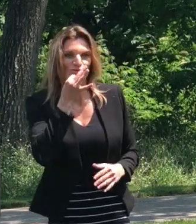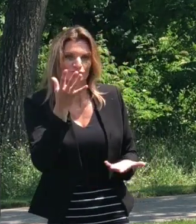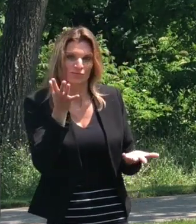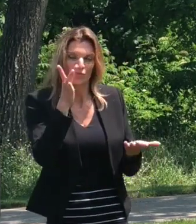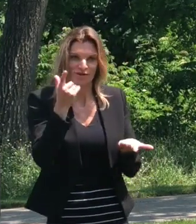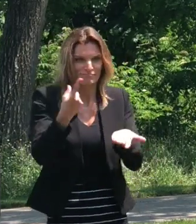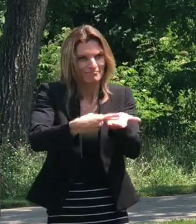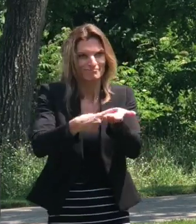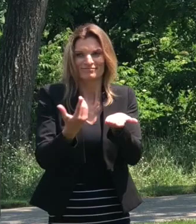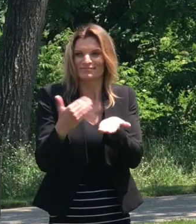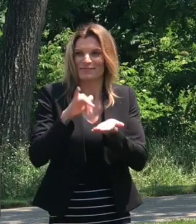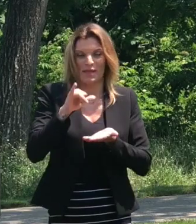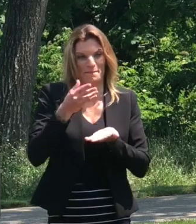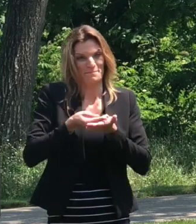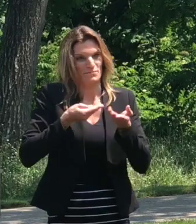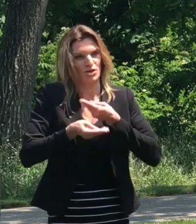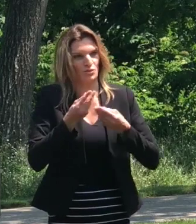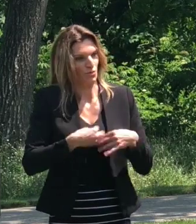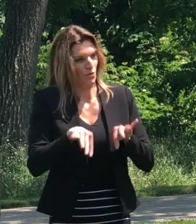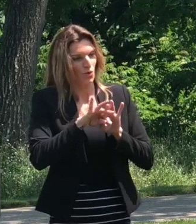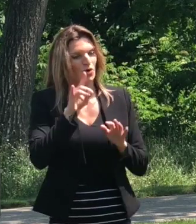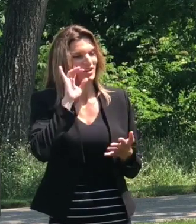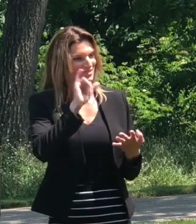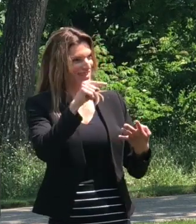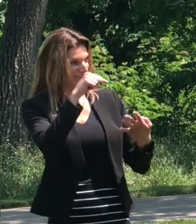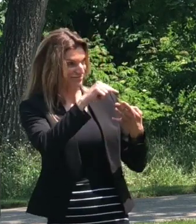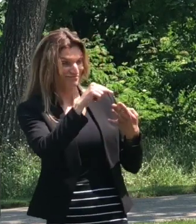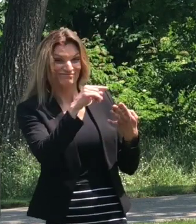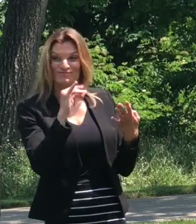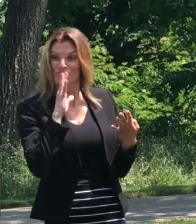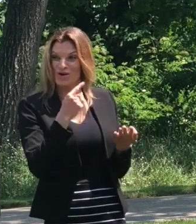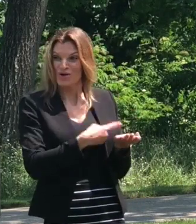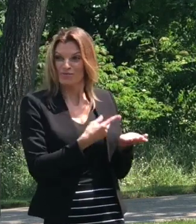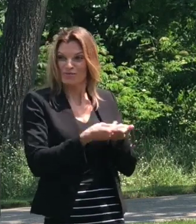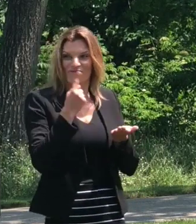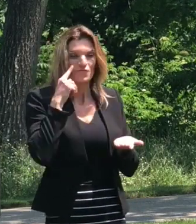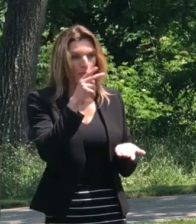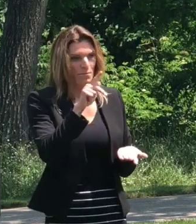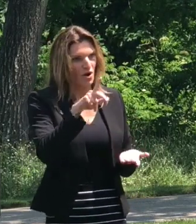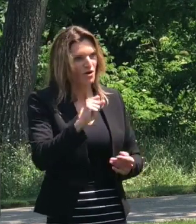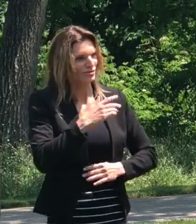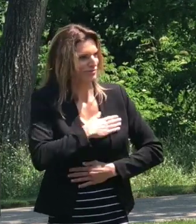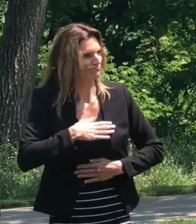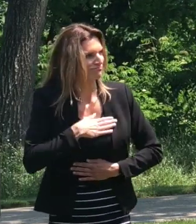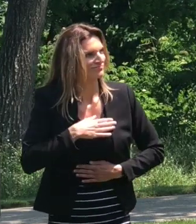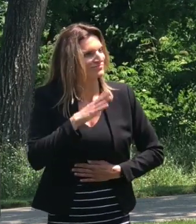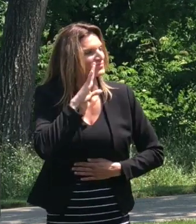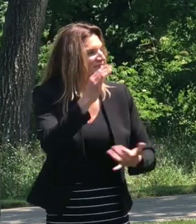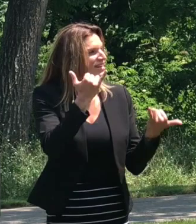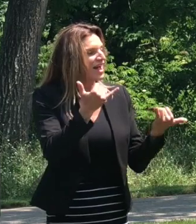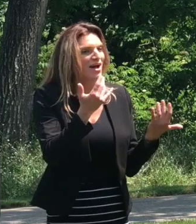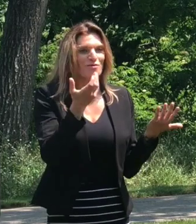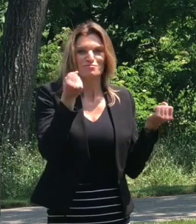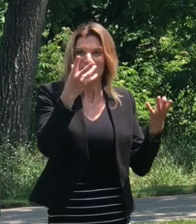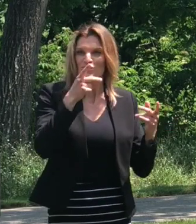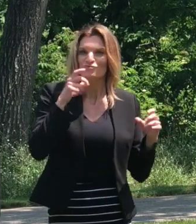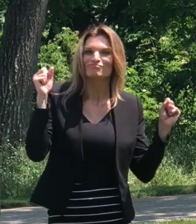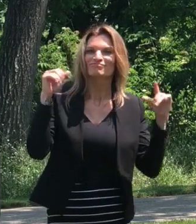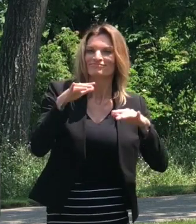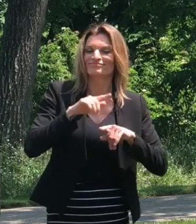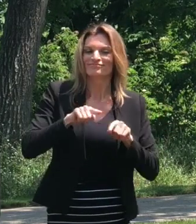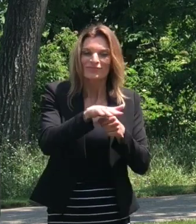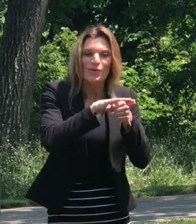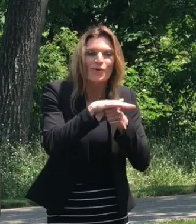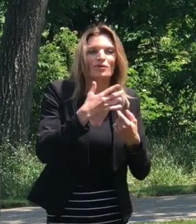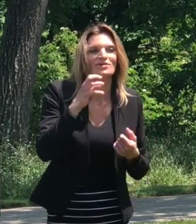of things in the budget accomplished, this being one of them, because I know that right now people are enjoying parks at the local parks and our state